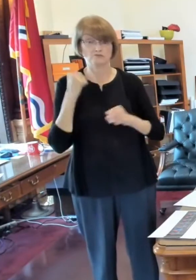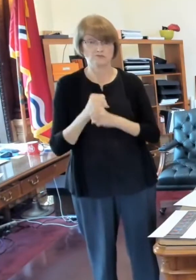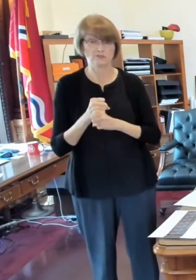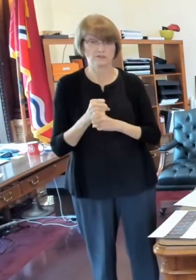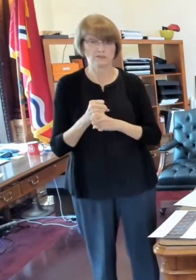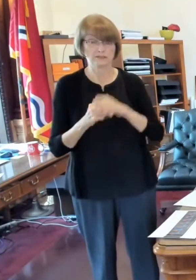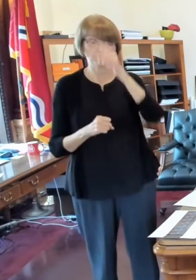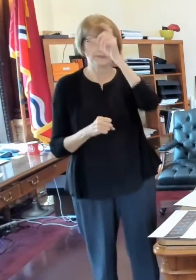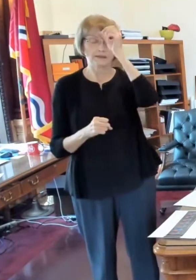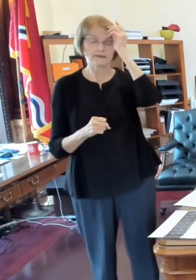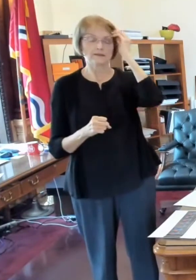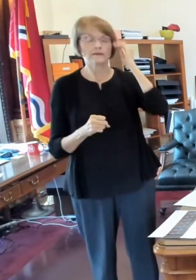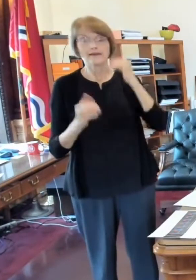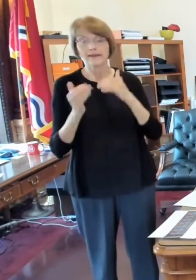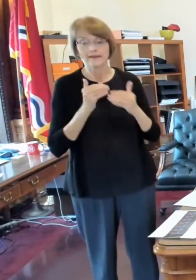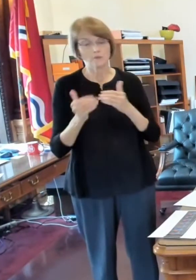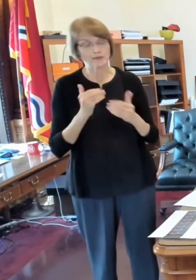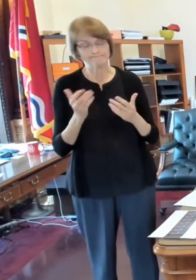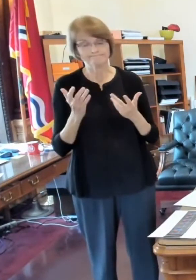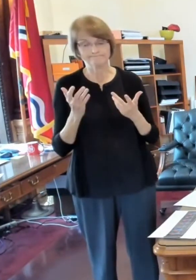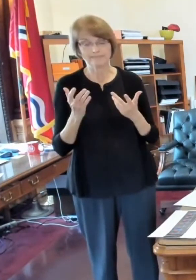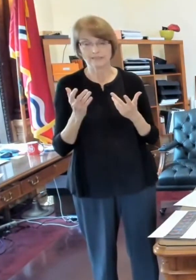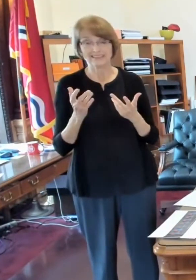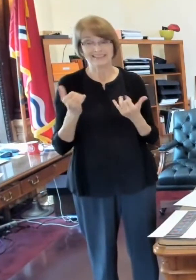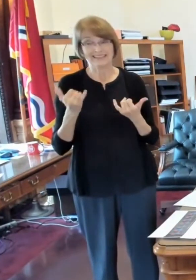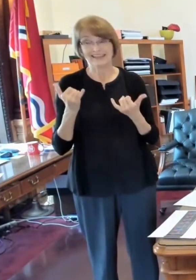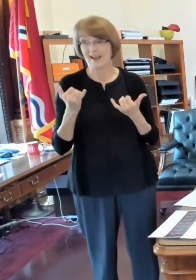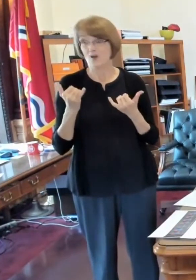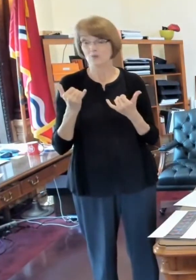So at any rate, very, very difficult